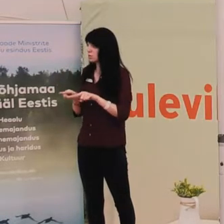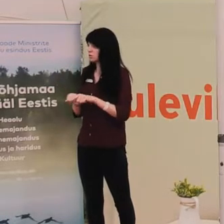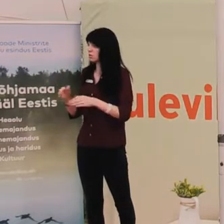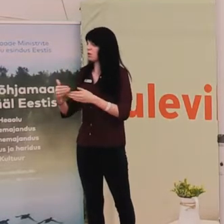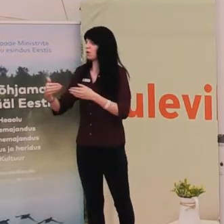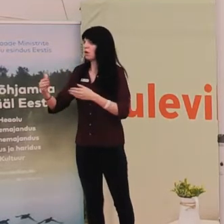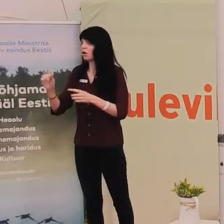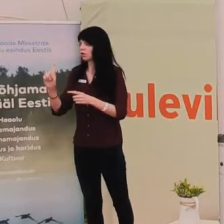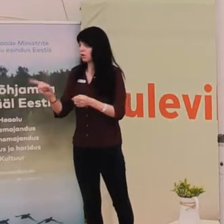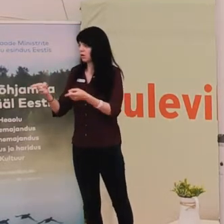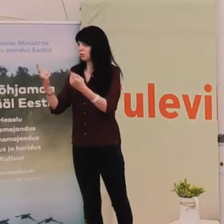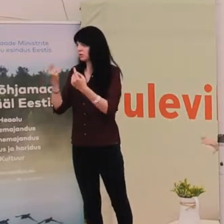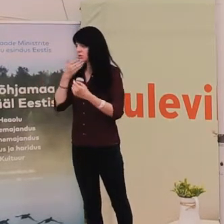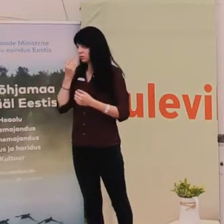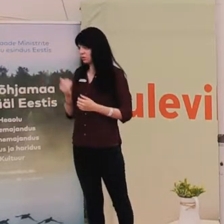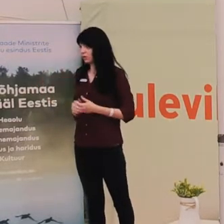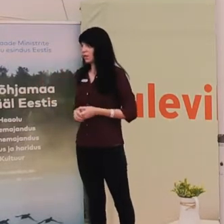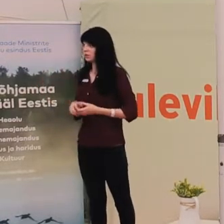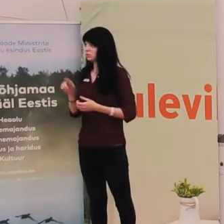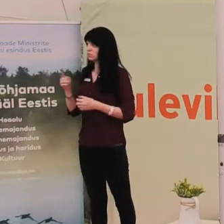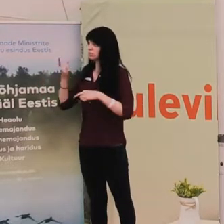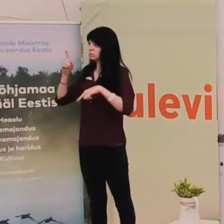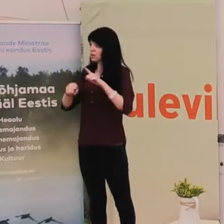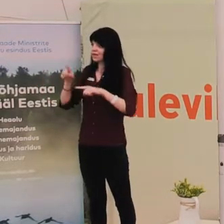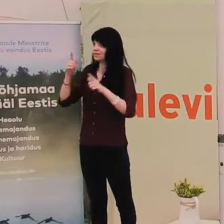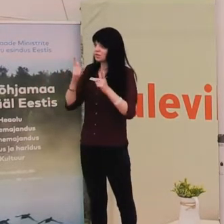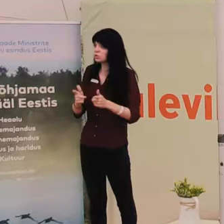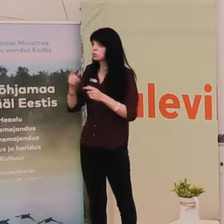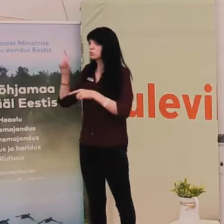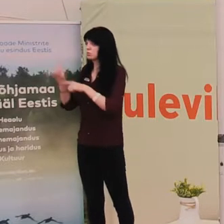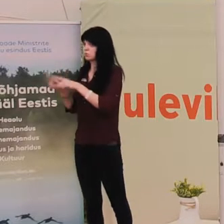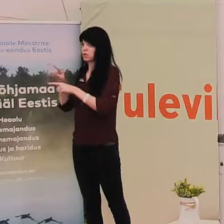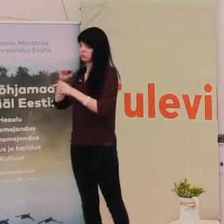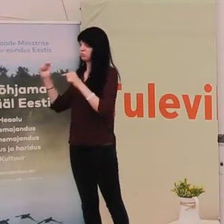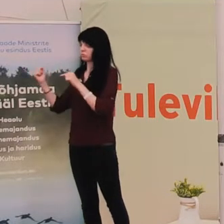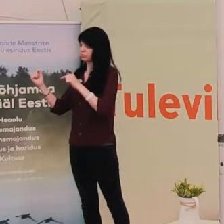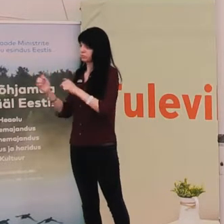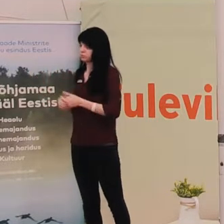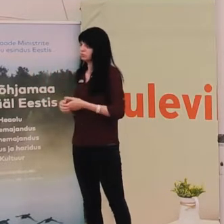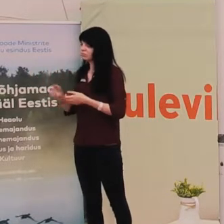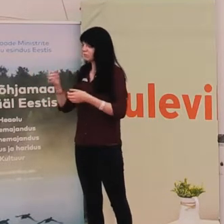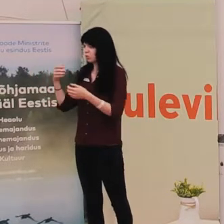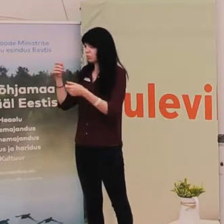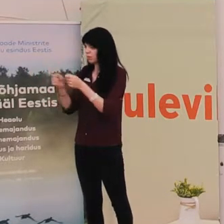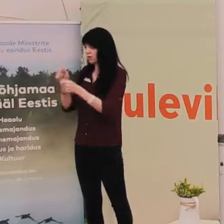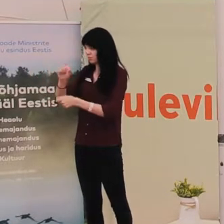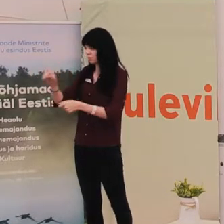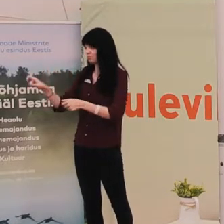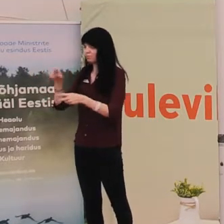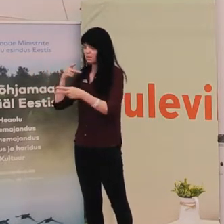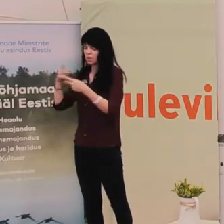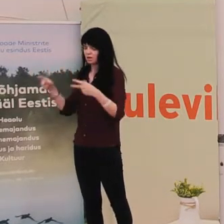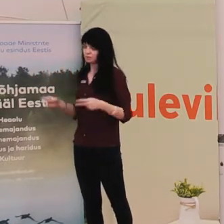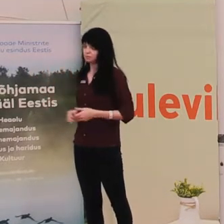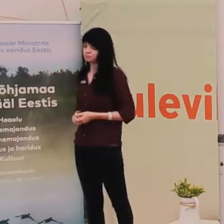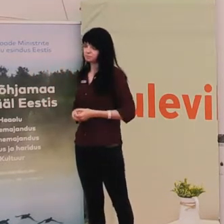have learned it, and those who, of course, deny it also. So there are different managers. Mm-hmm. Mika, can